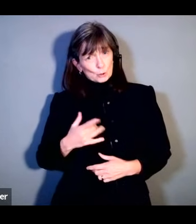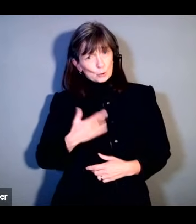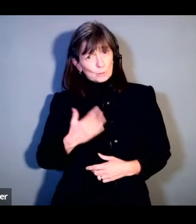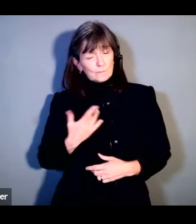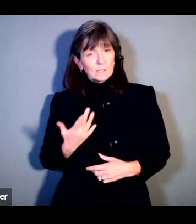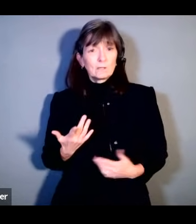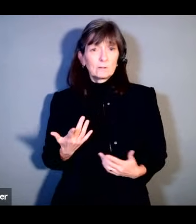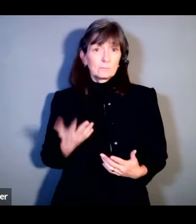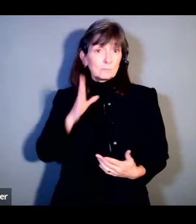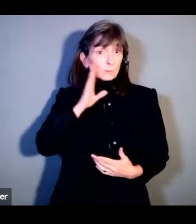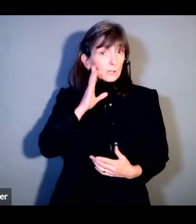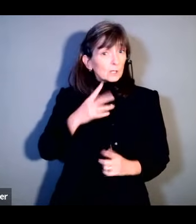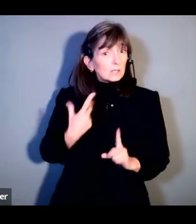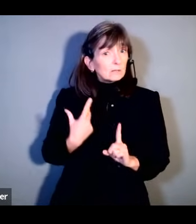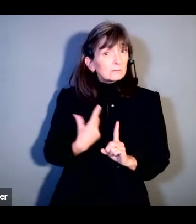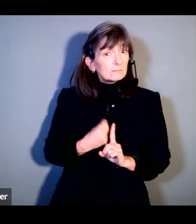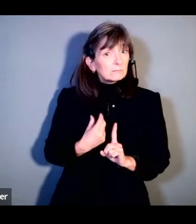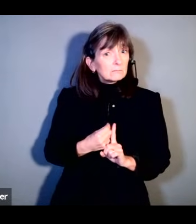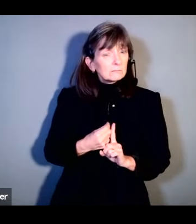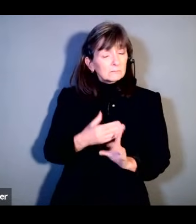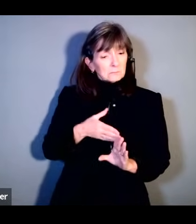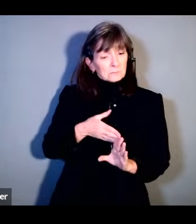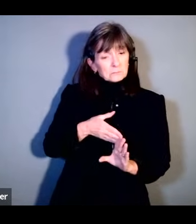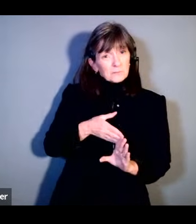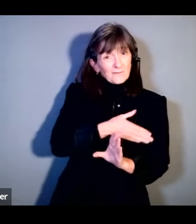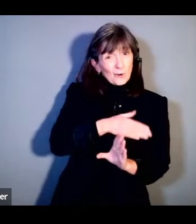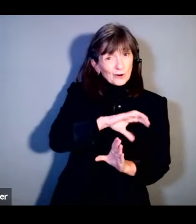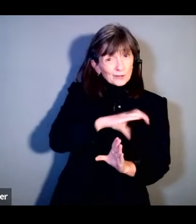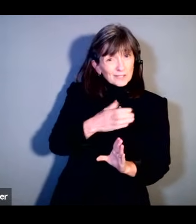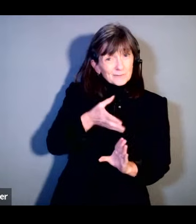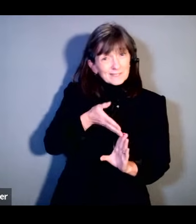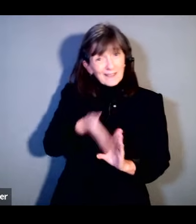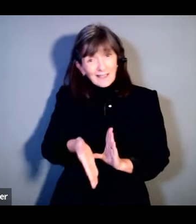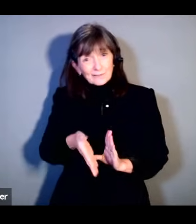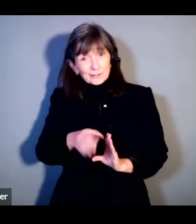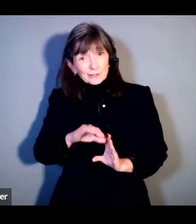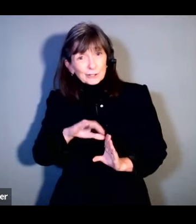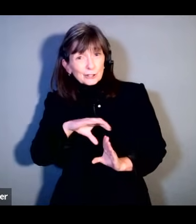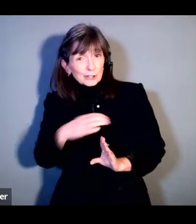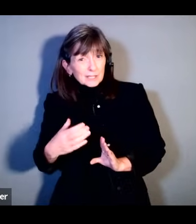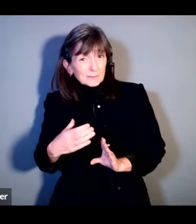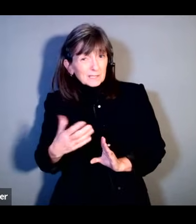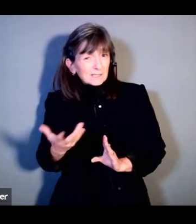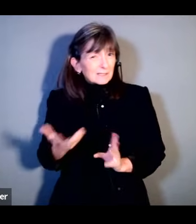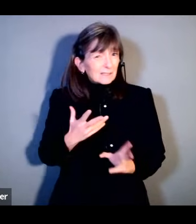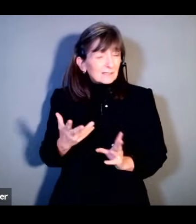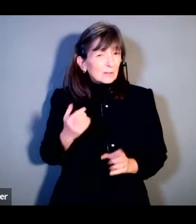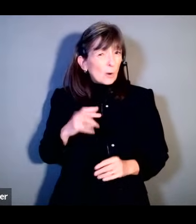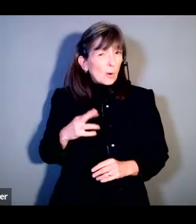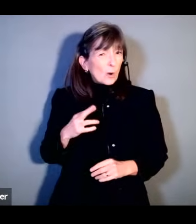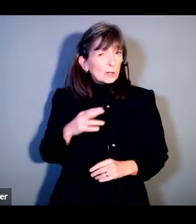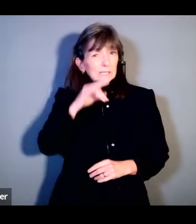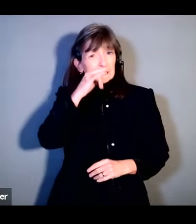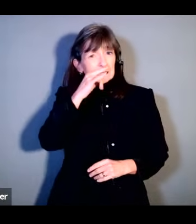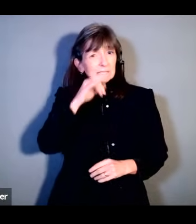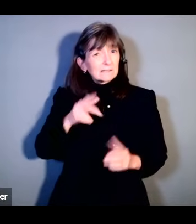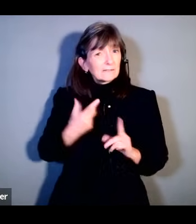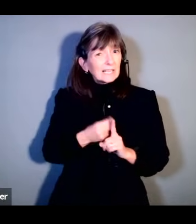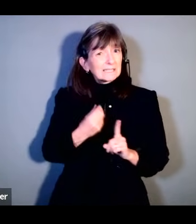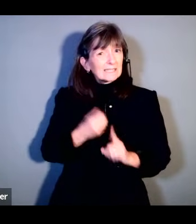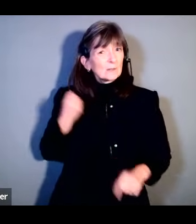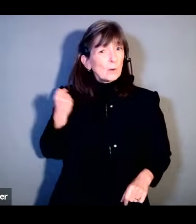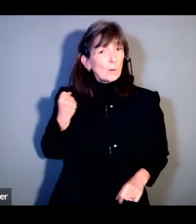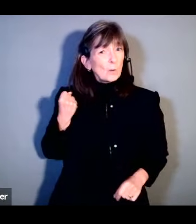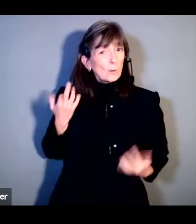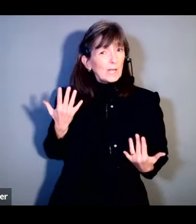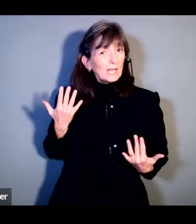vaccinated just before or during Christmas, or will you hold off on children's vaccines altogether until the new year? I